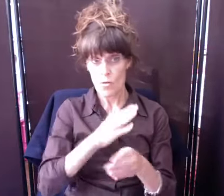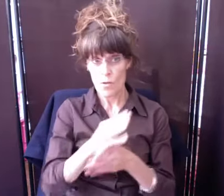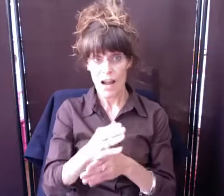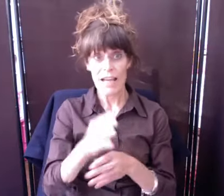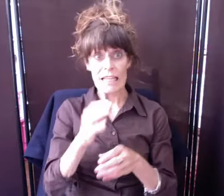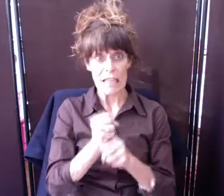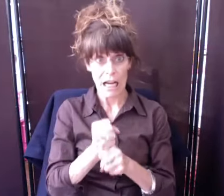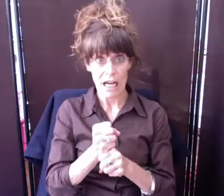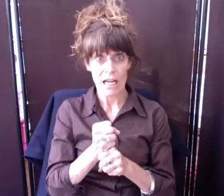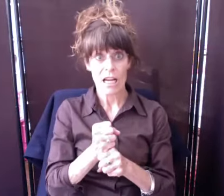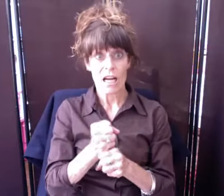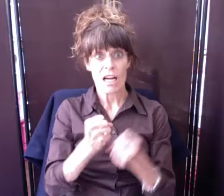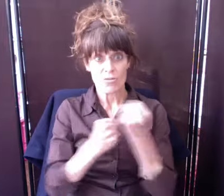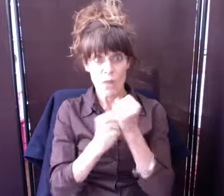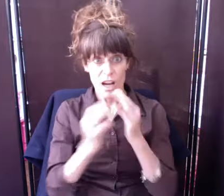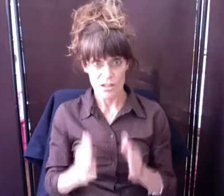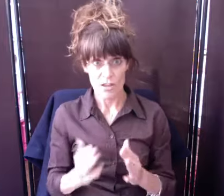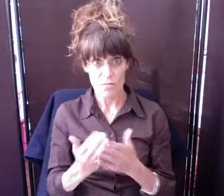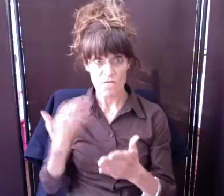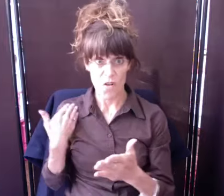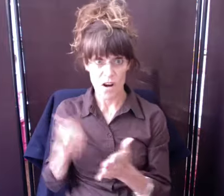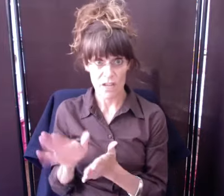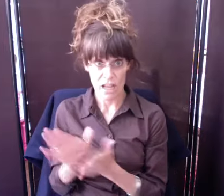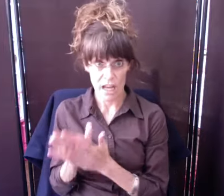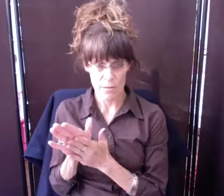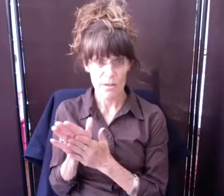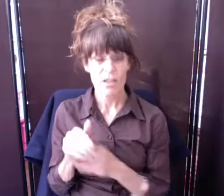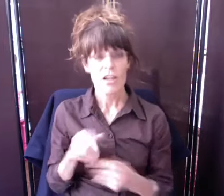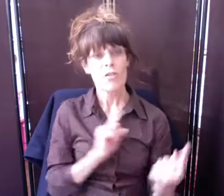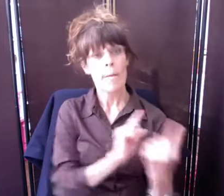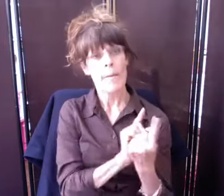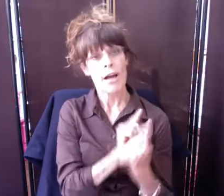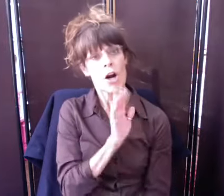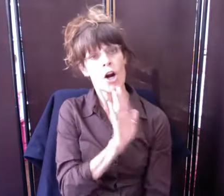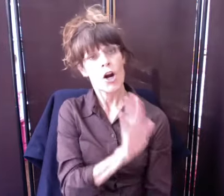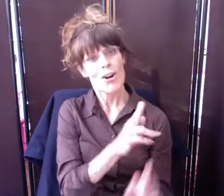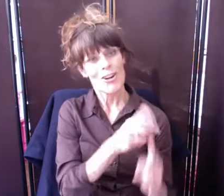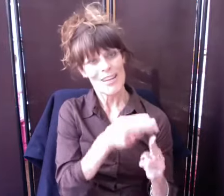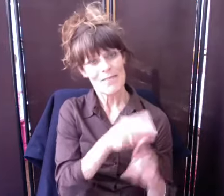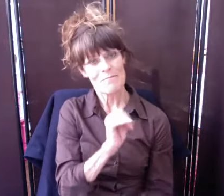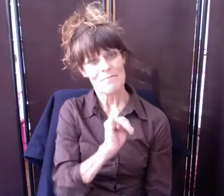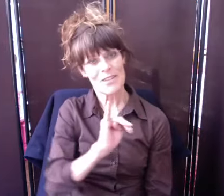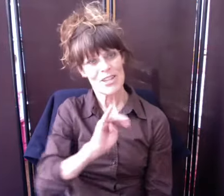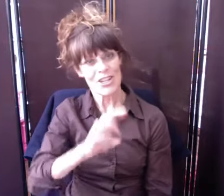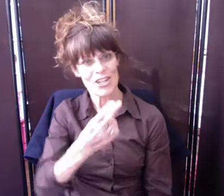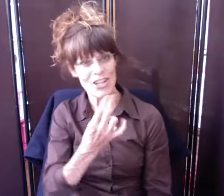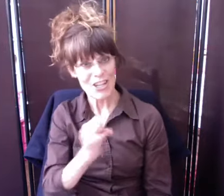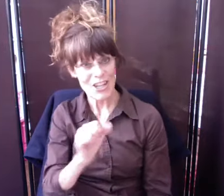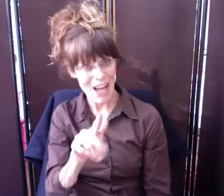And so when I met her, Michelle, you know, what do you do with a new sponsor? You go, start back on the steps. So here we go, 1